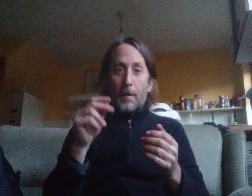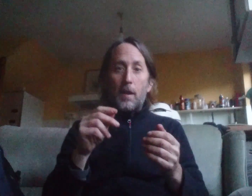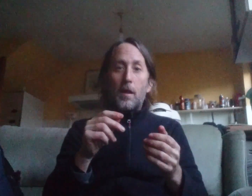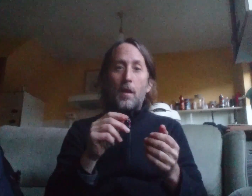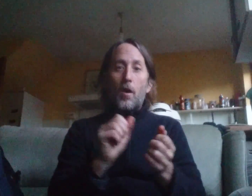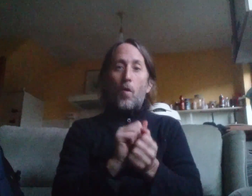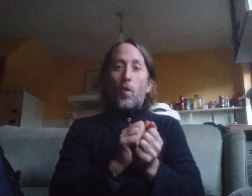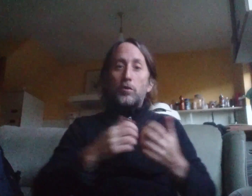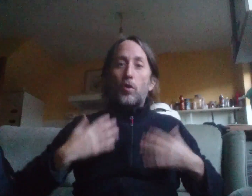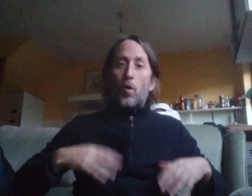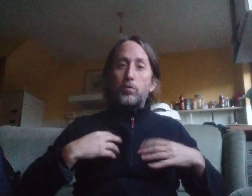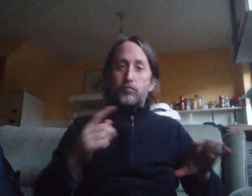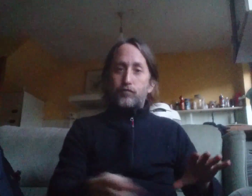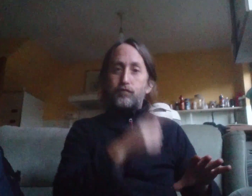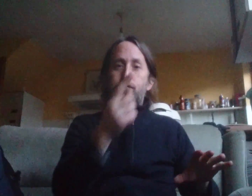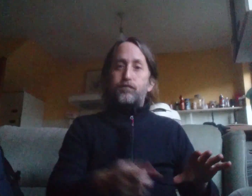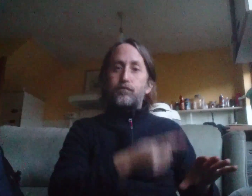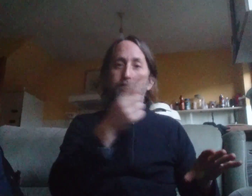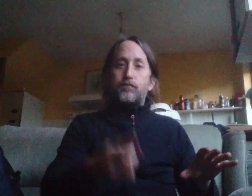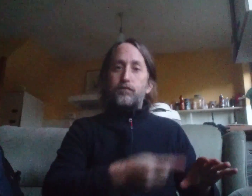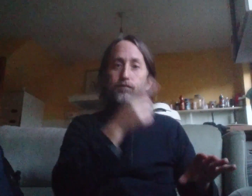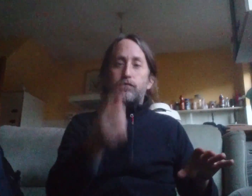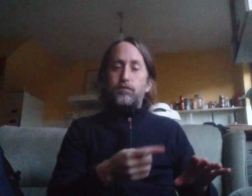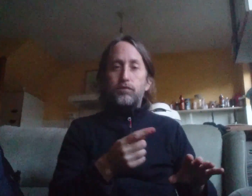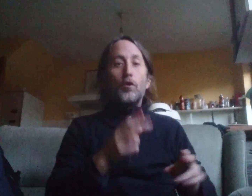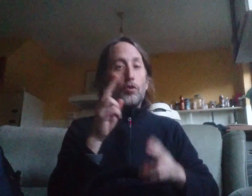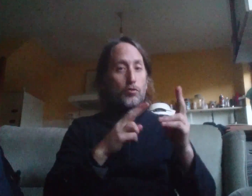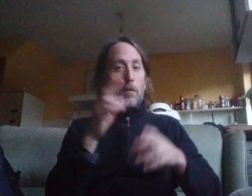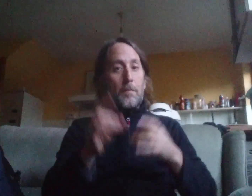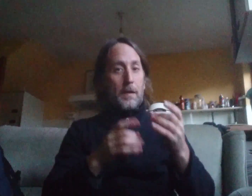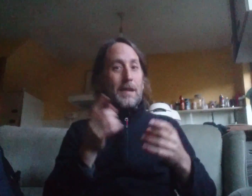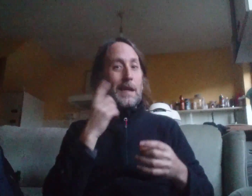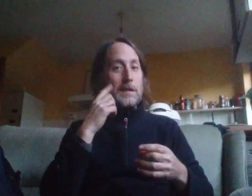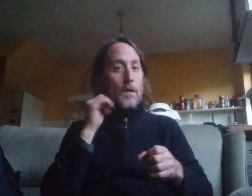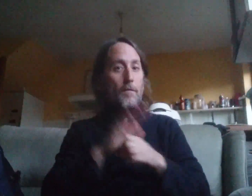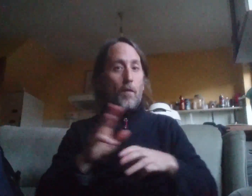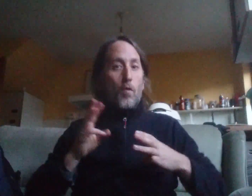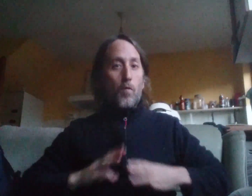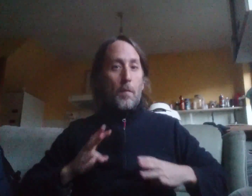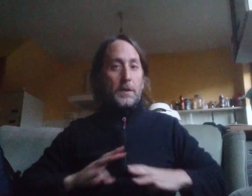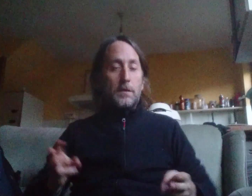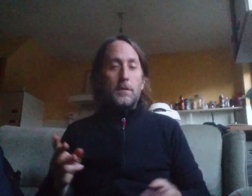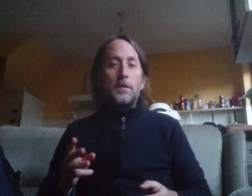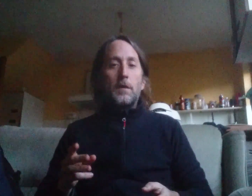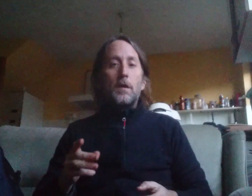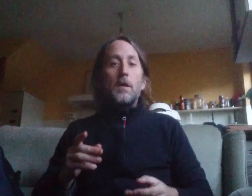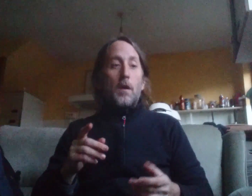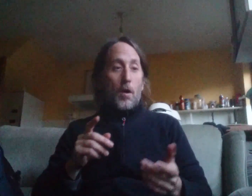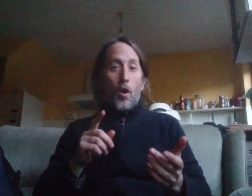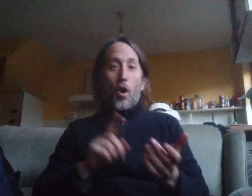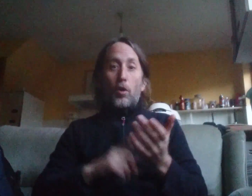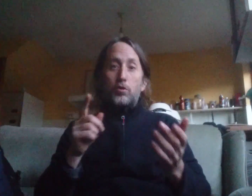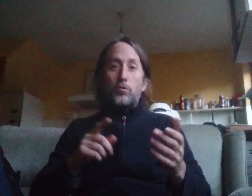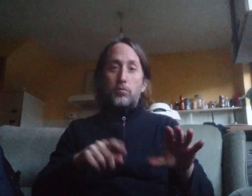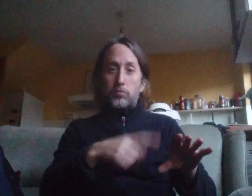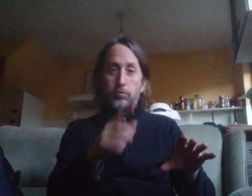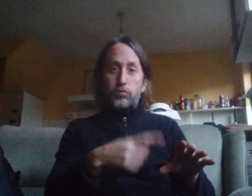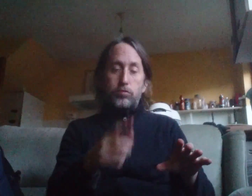successfully lightened one of the housewife's heaviest burdens. The washing machine also encouraged women to do laundry more often and to